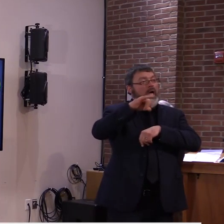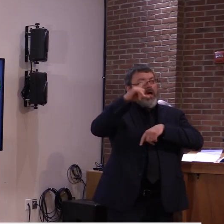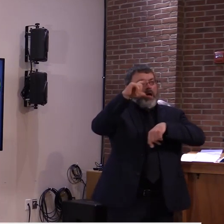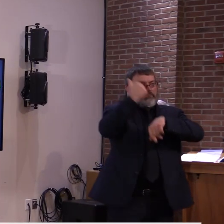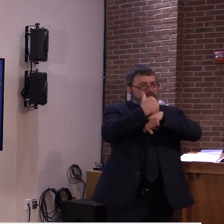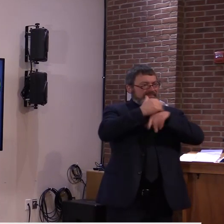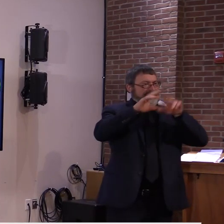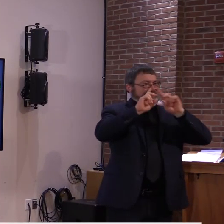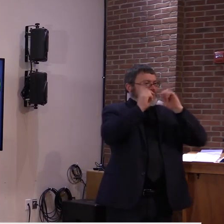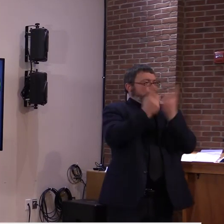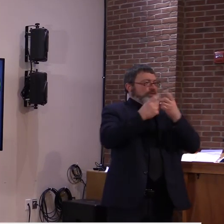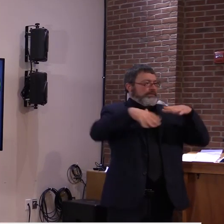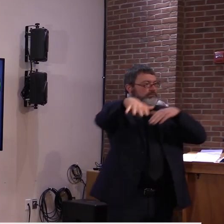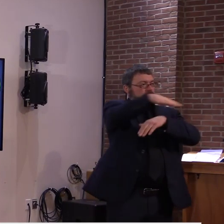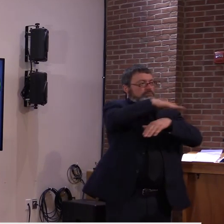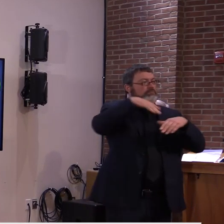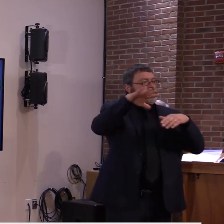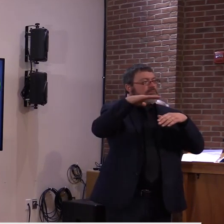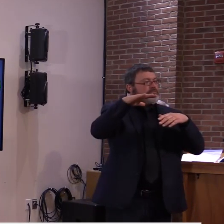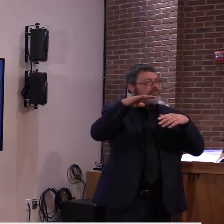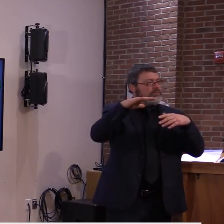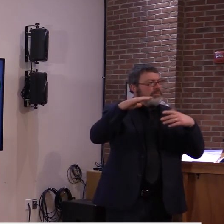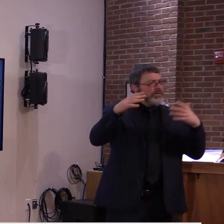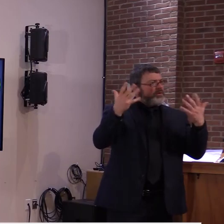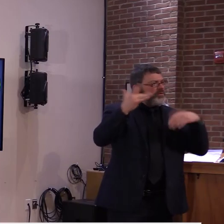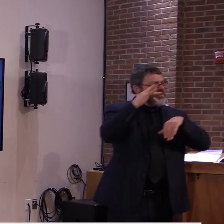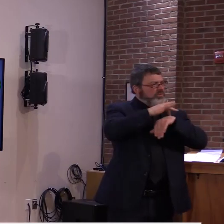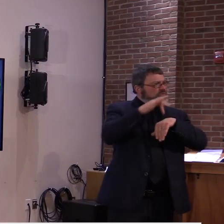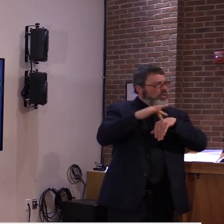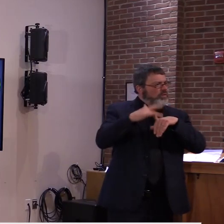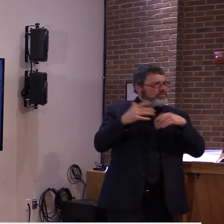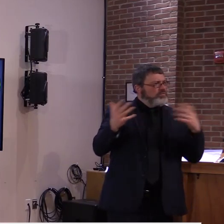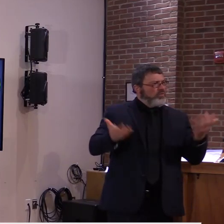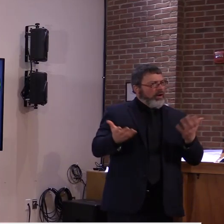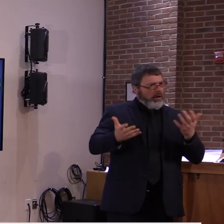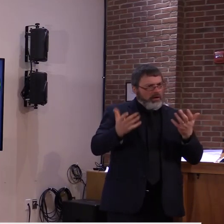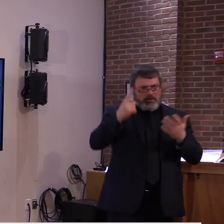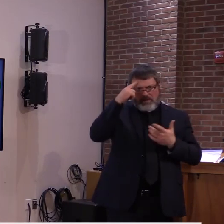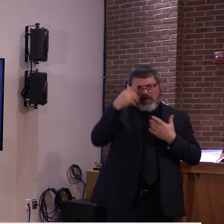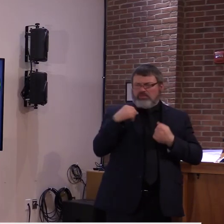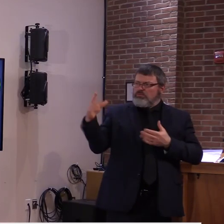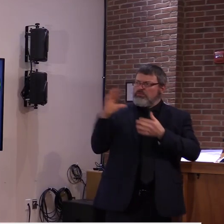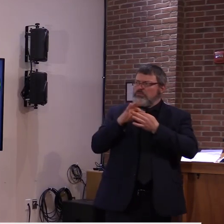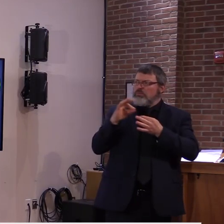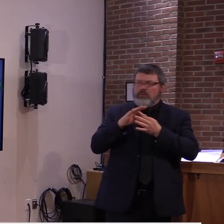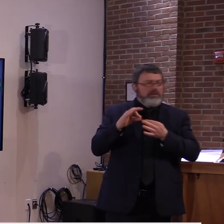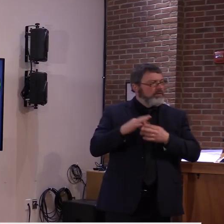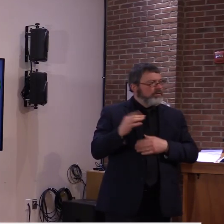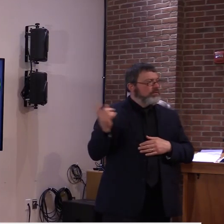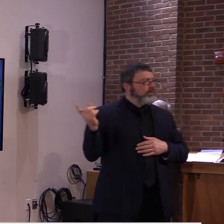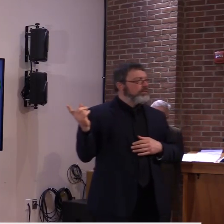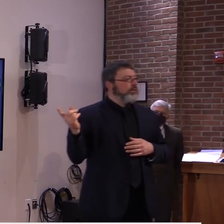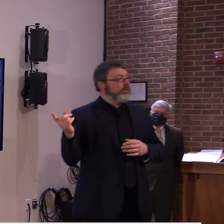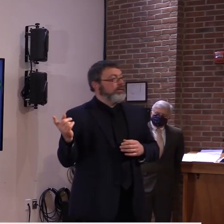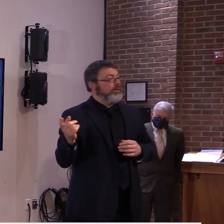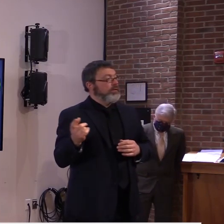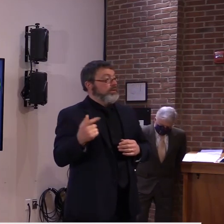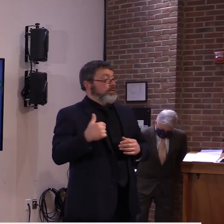provide mental health services and mentioned using additional state resources. So I'm wondering, what specifically are those resources?